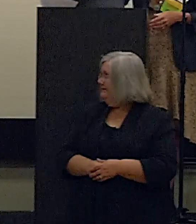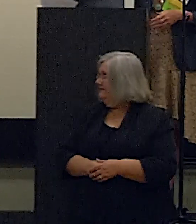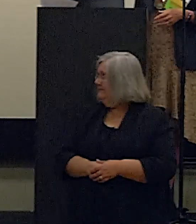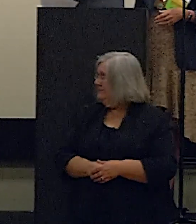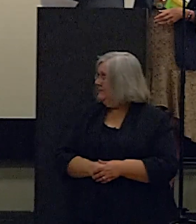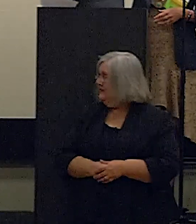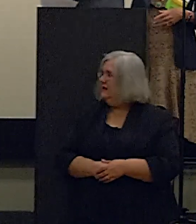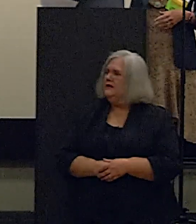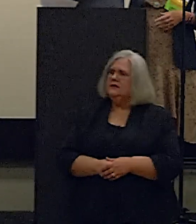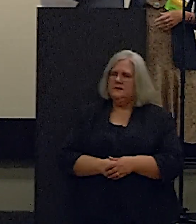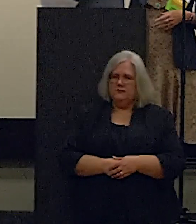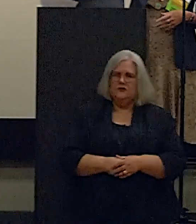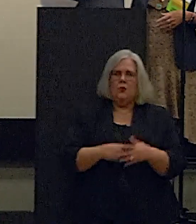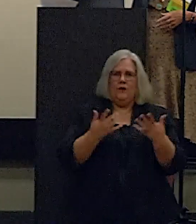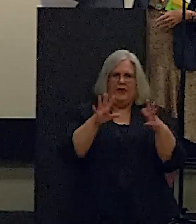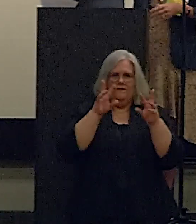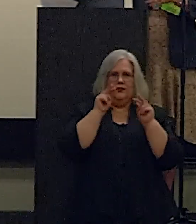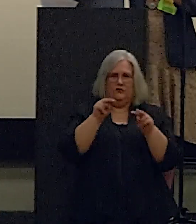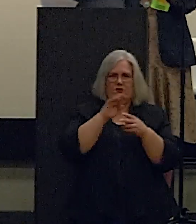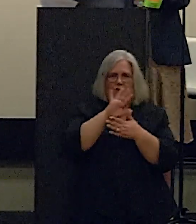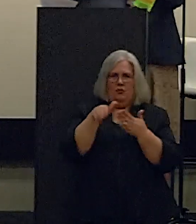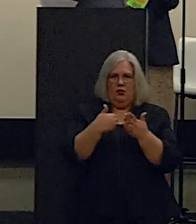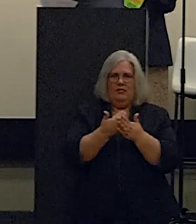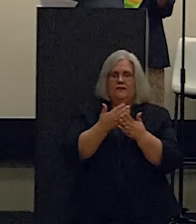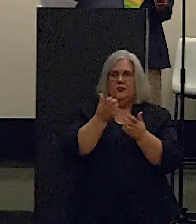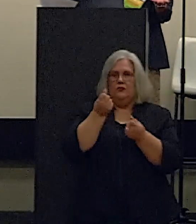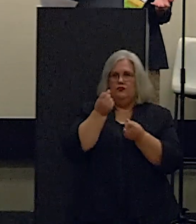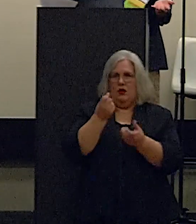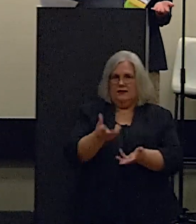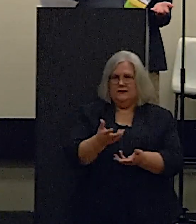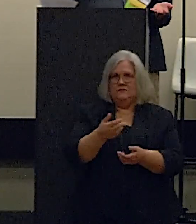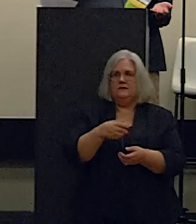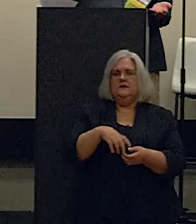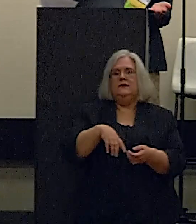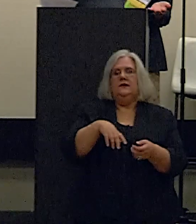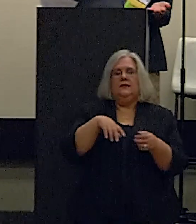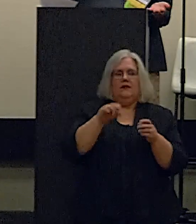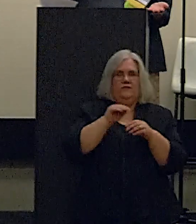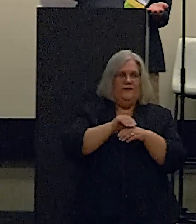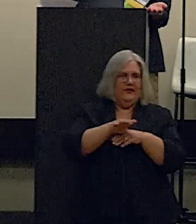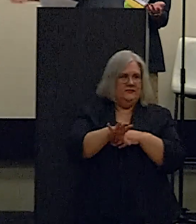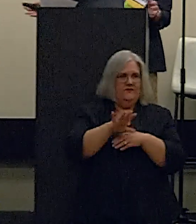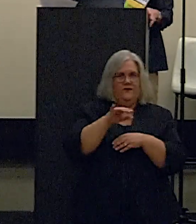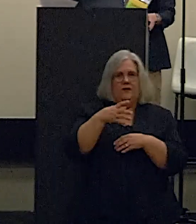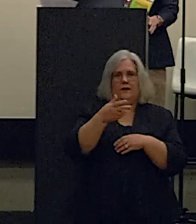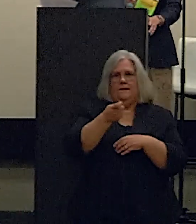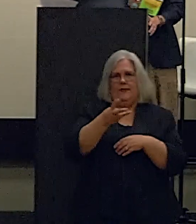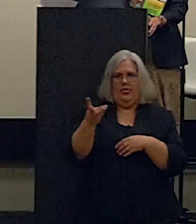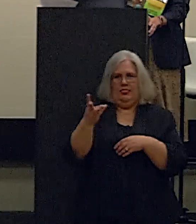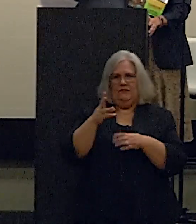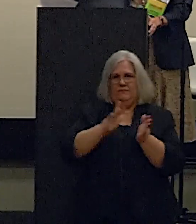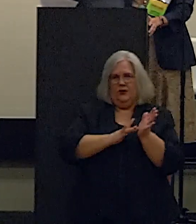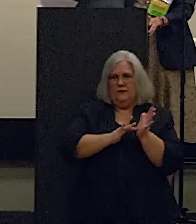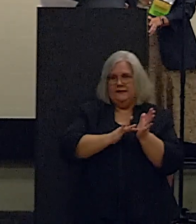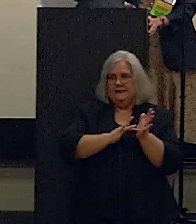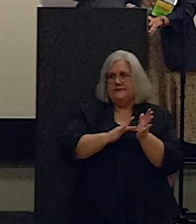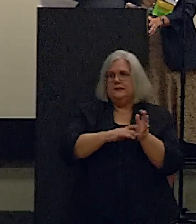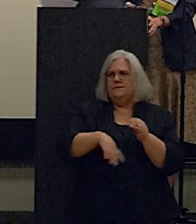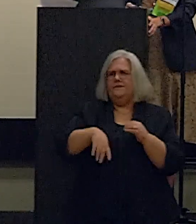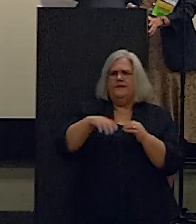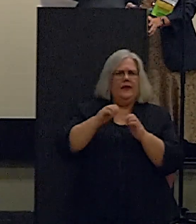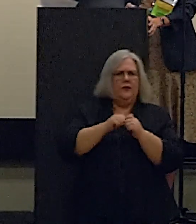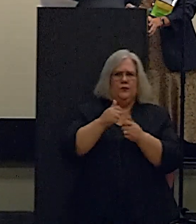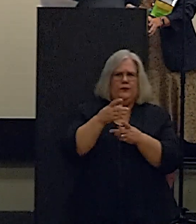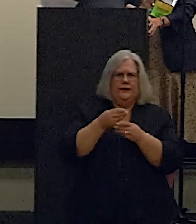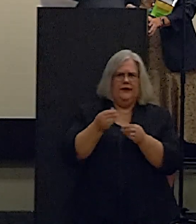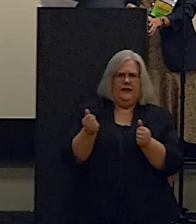So we've looked at all of our causes. We looked at the effects of having polypharmacy. How do we take